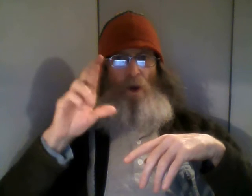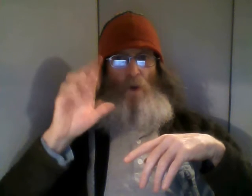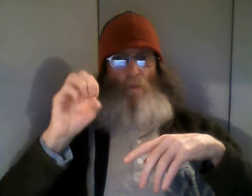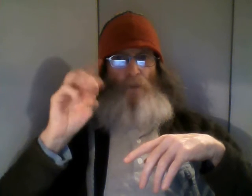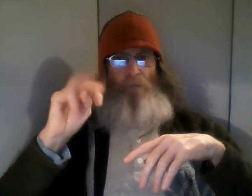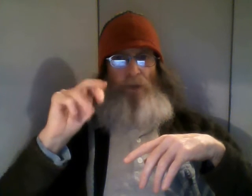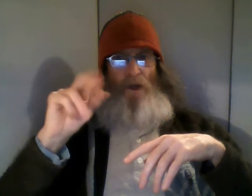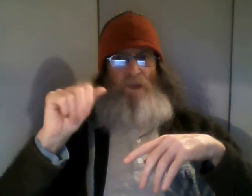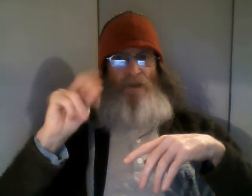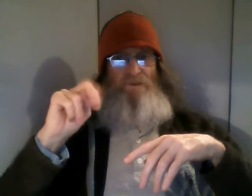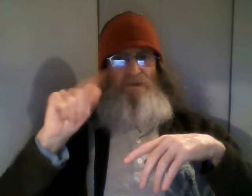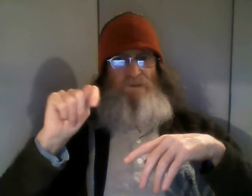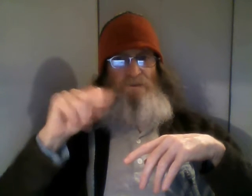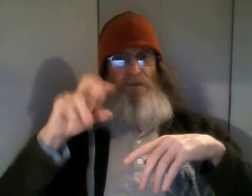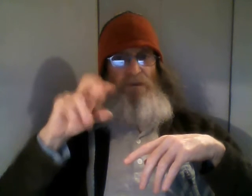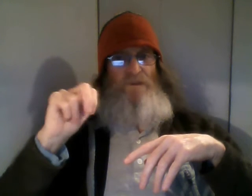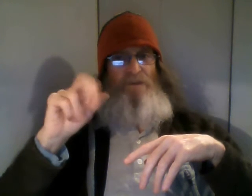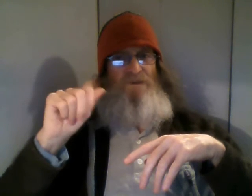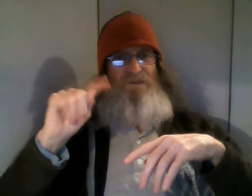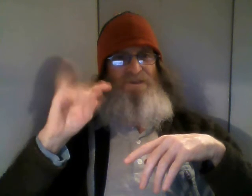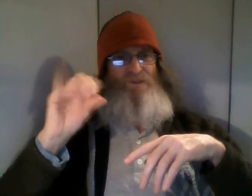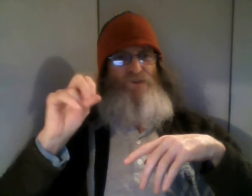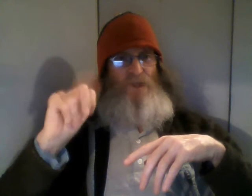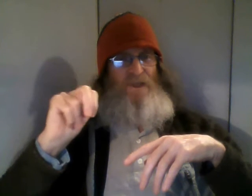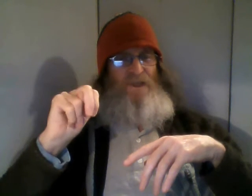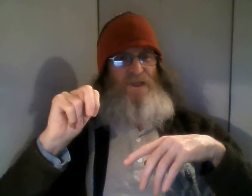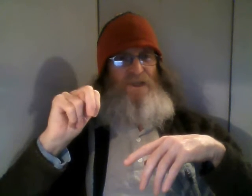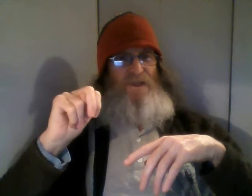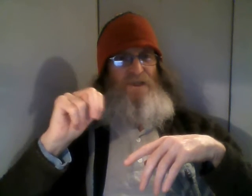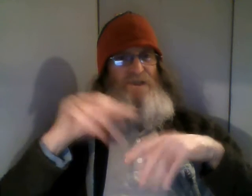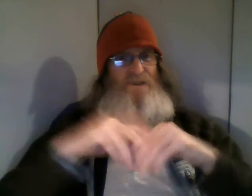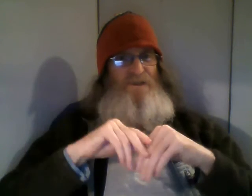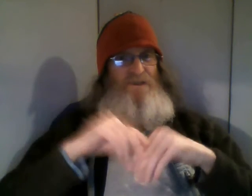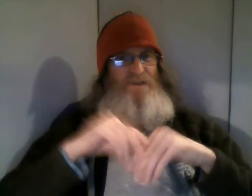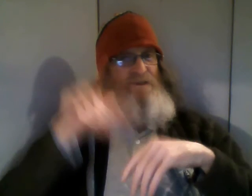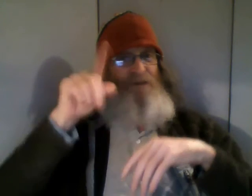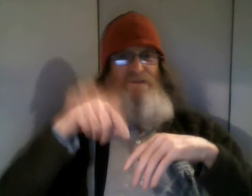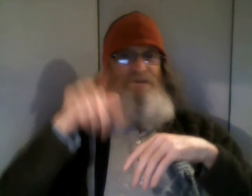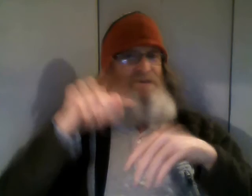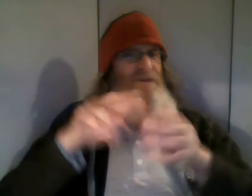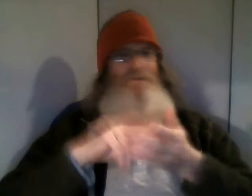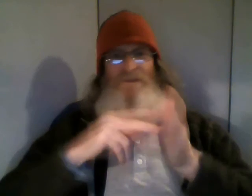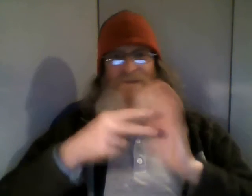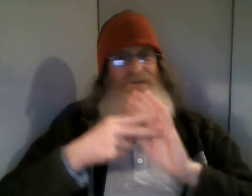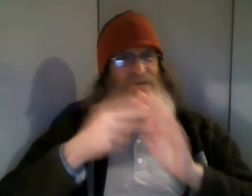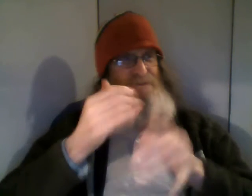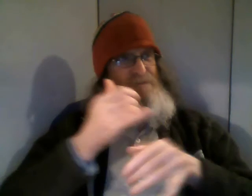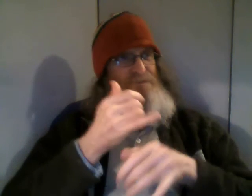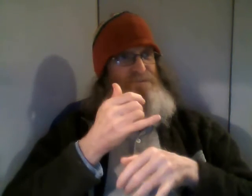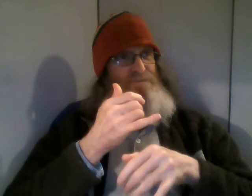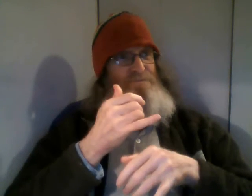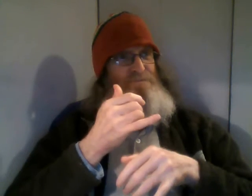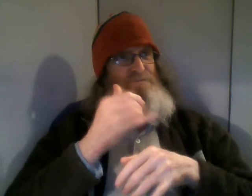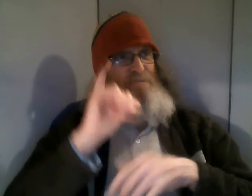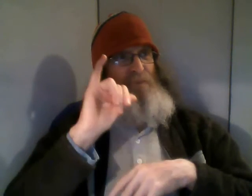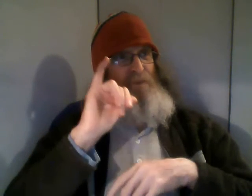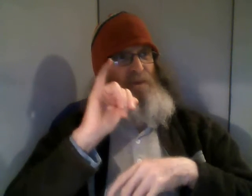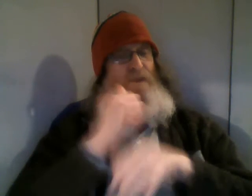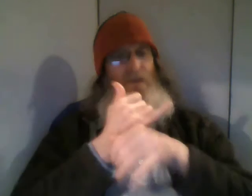I'm gonna go. I'm better get back to the res. Okay, we'll see you around. Yeah, for sure.